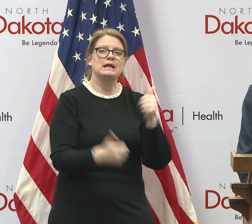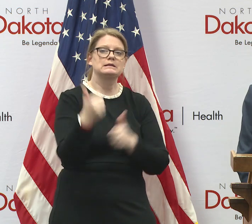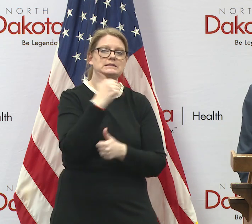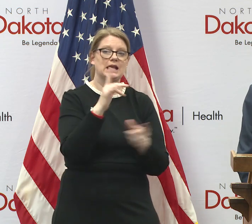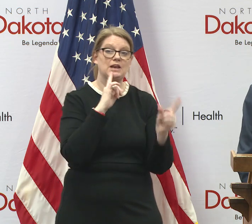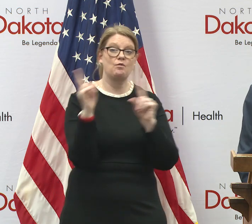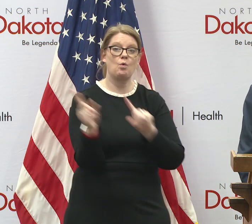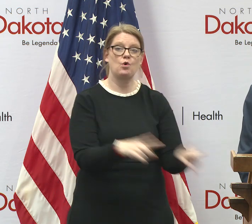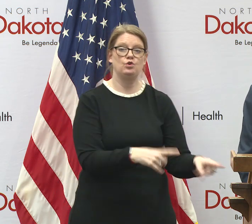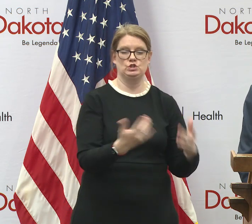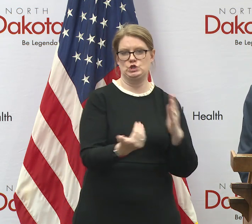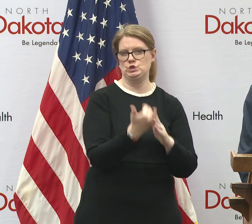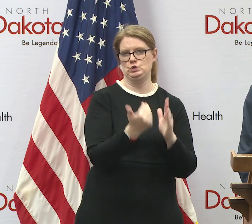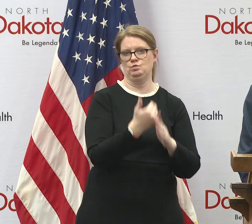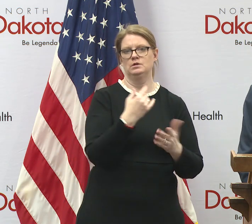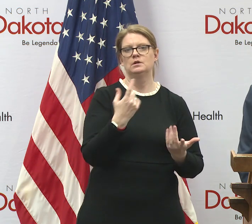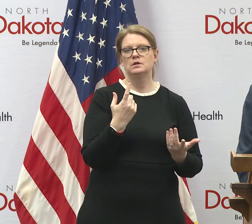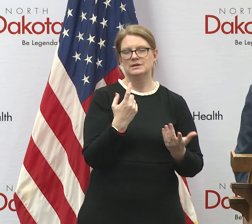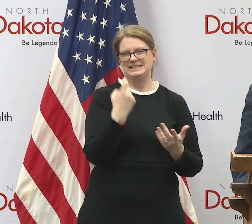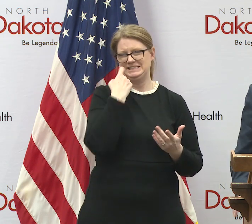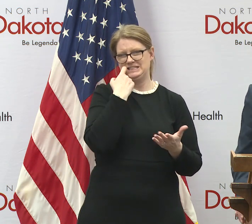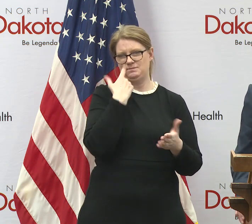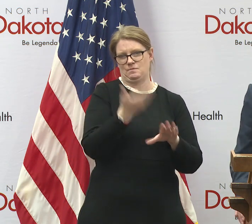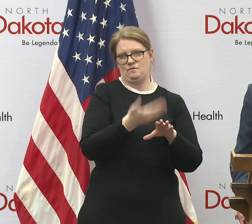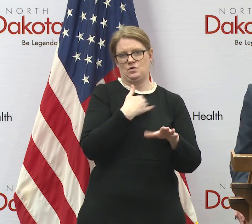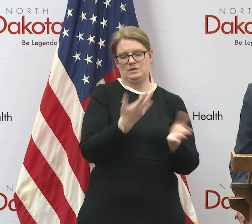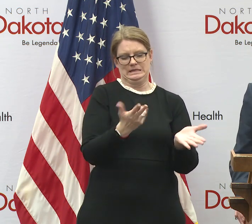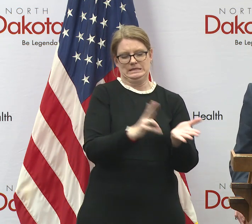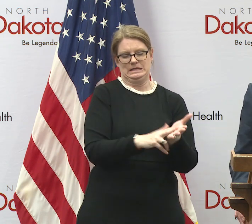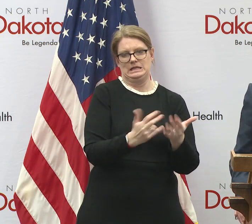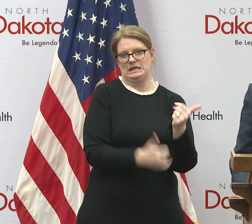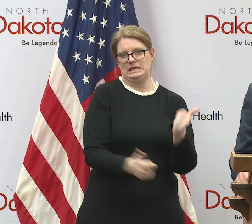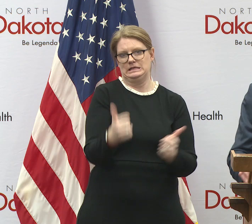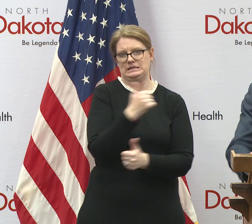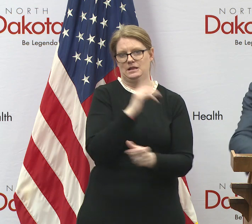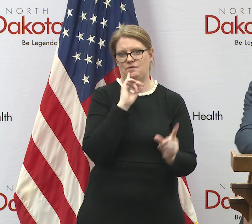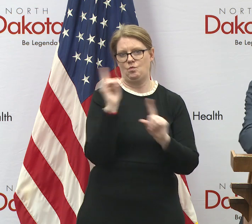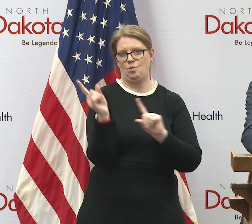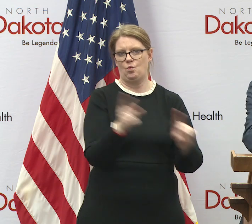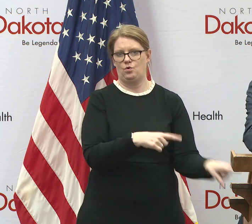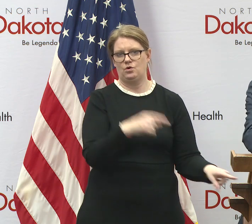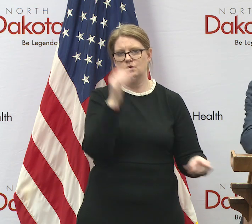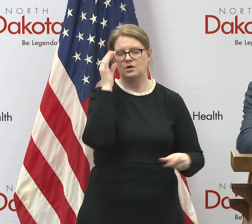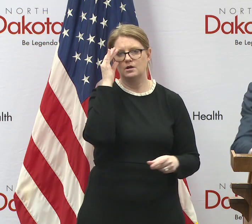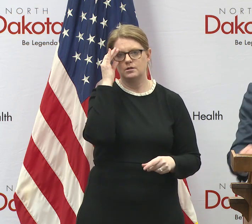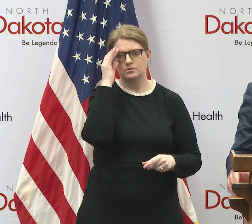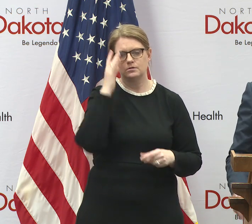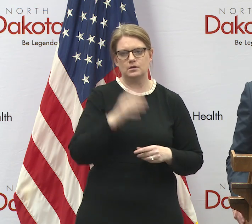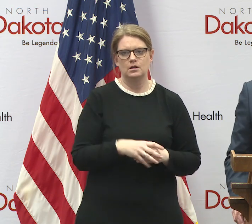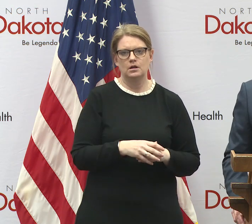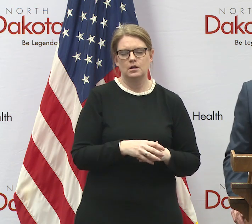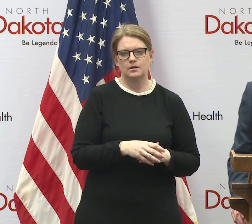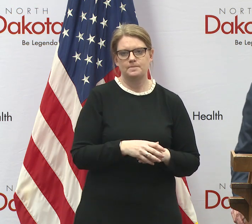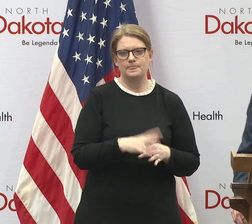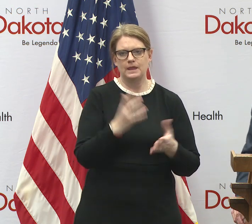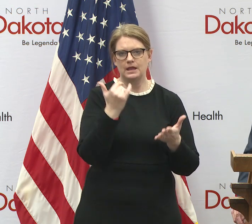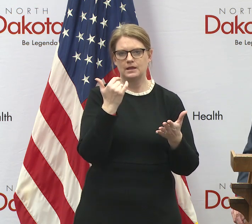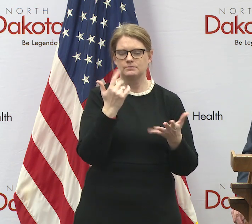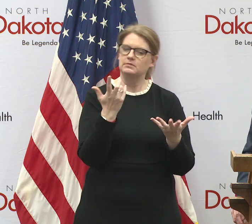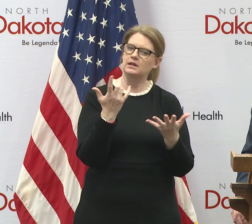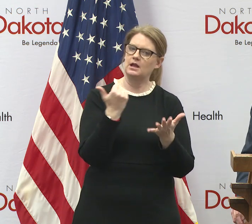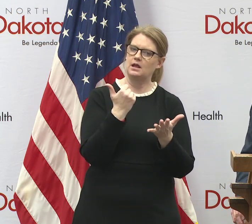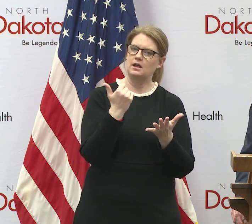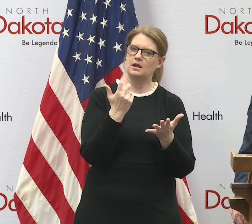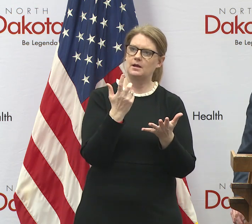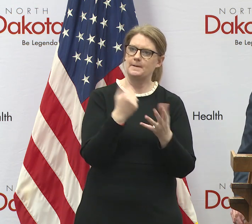signed today, and today, just before again this conference, signed executive order that's going to help us on another